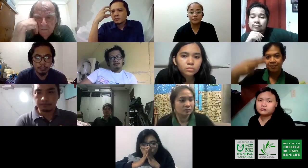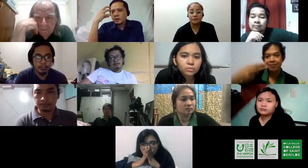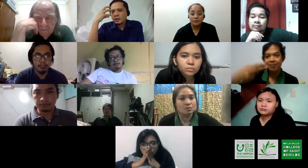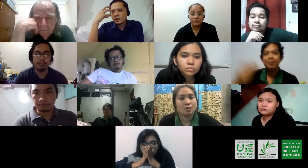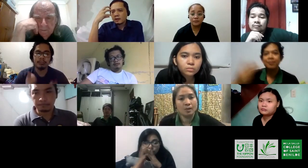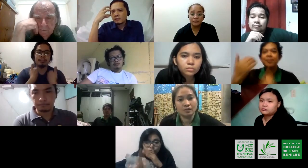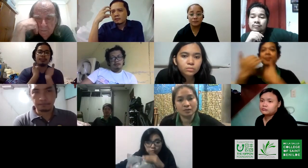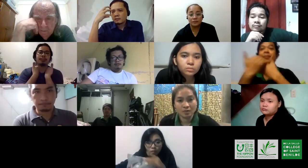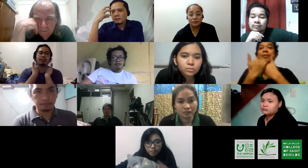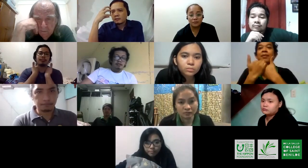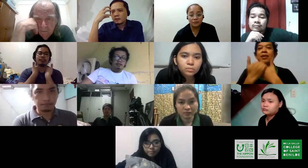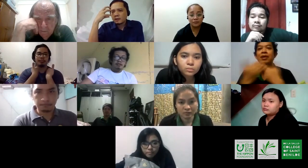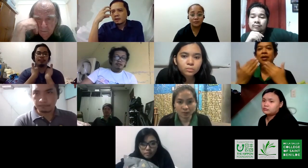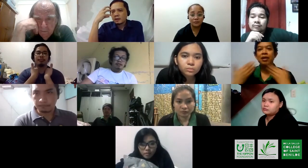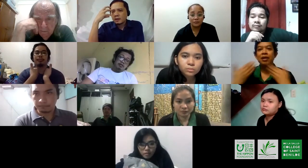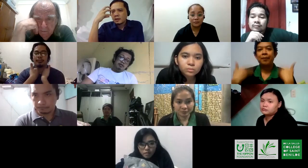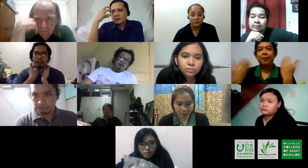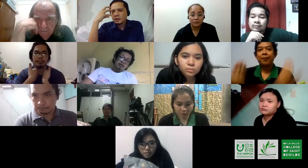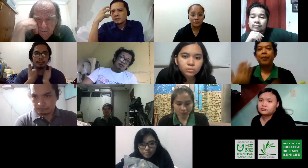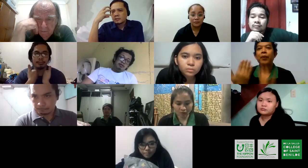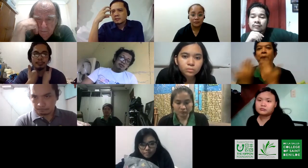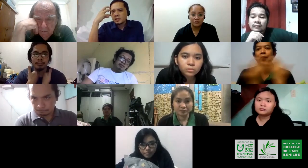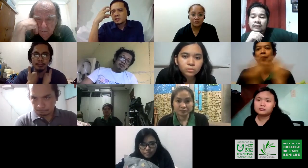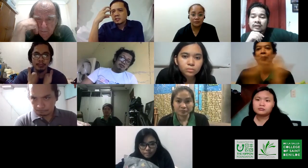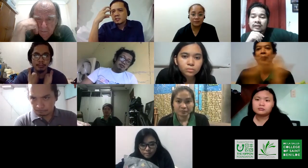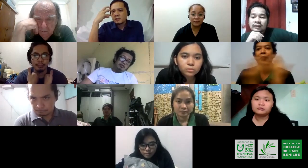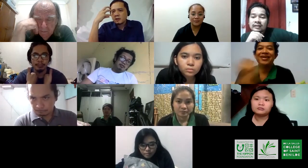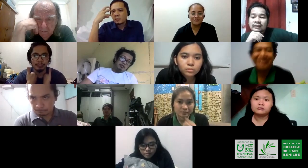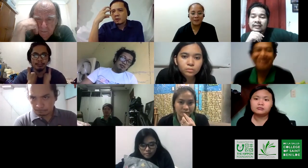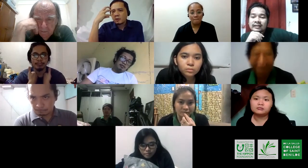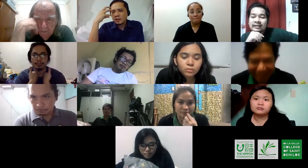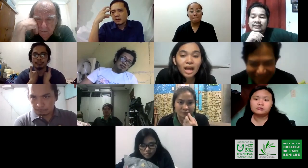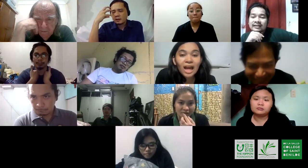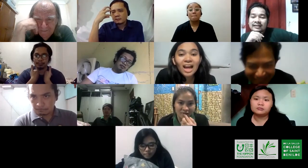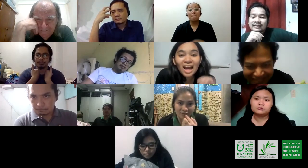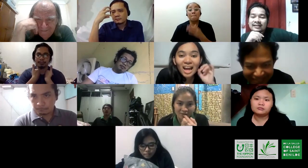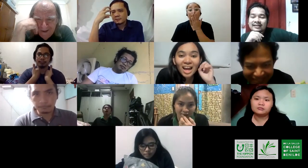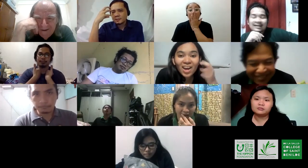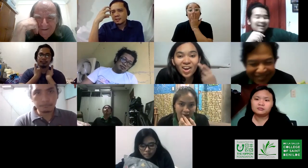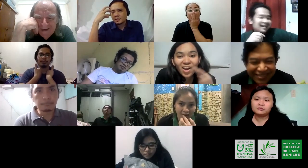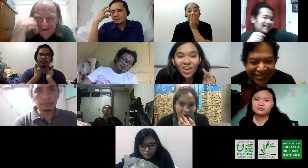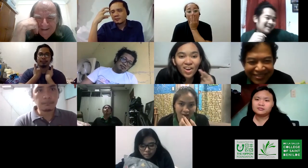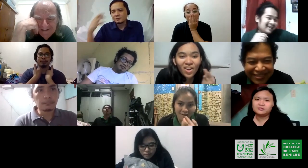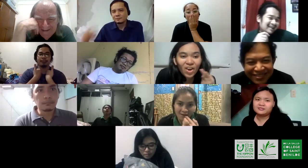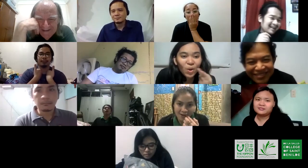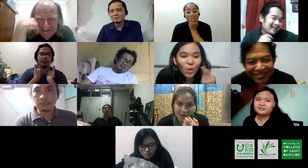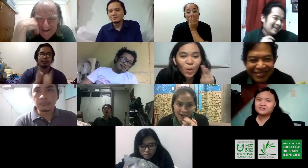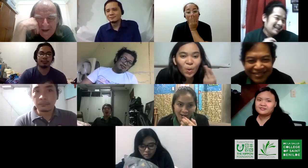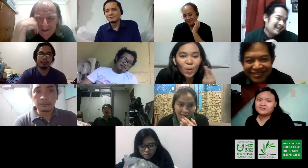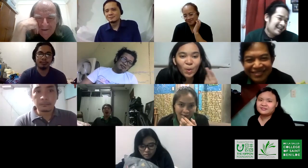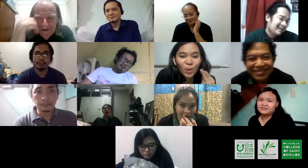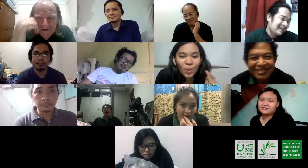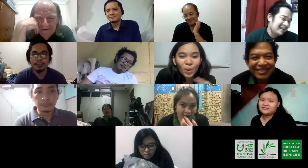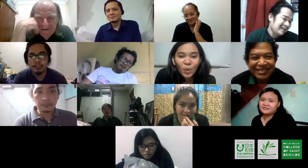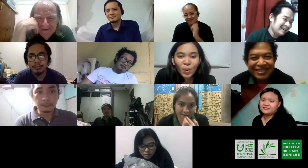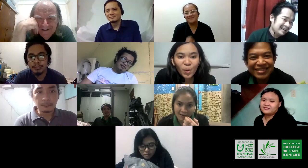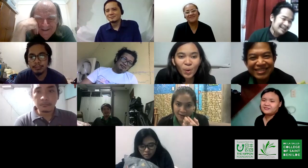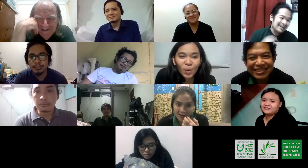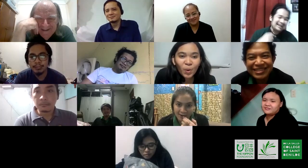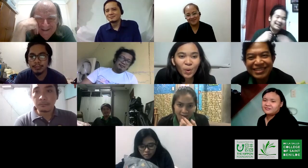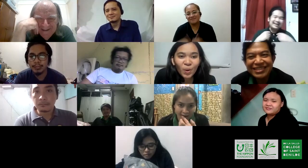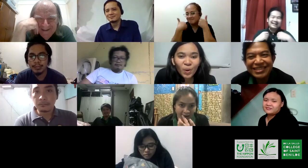October 29th is Techi's birthday. Just to let you know. Okay. Okay,